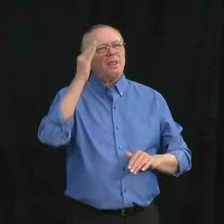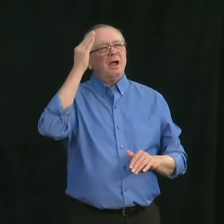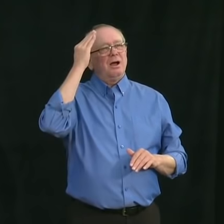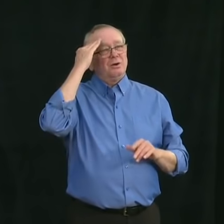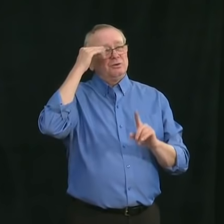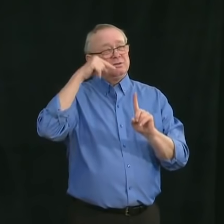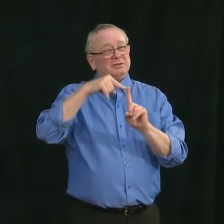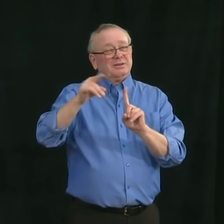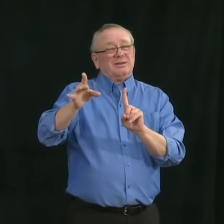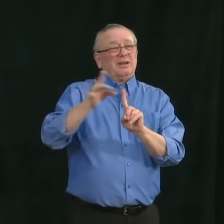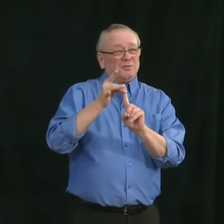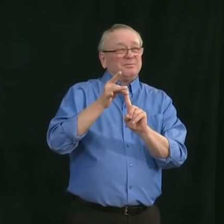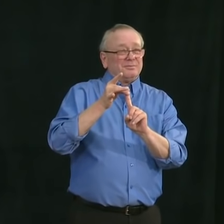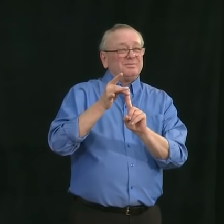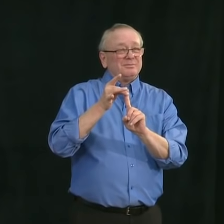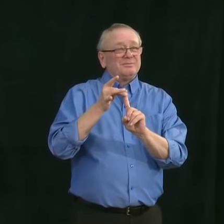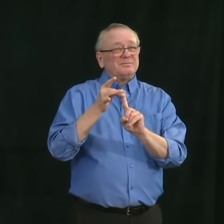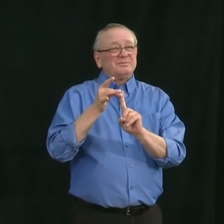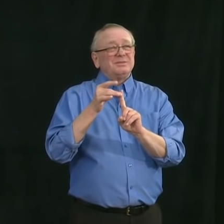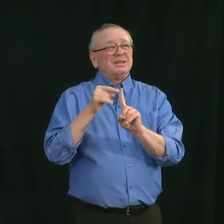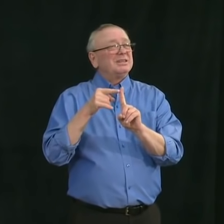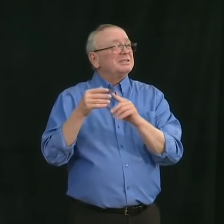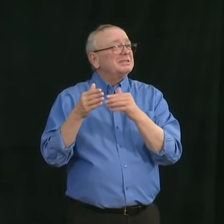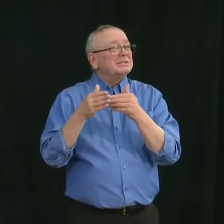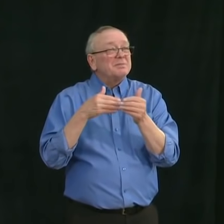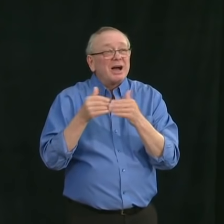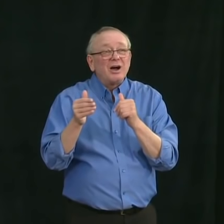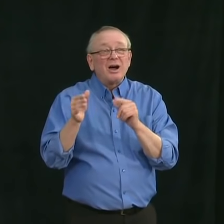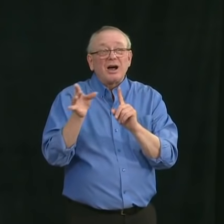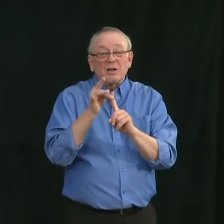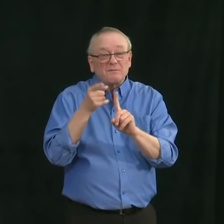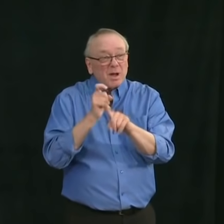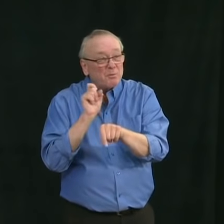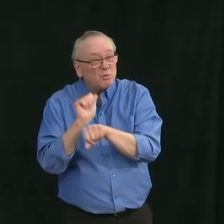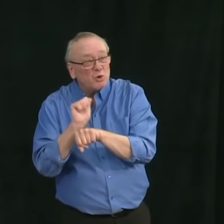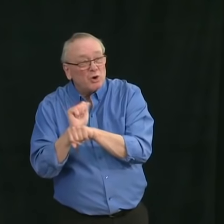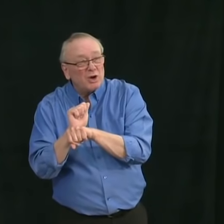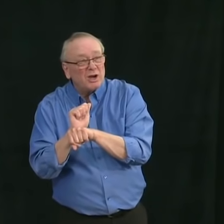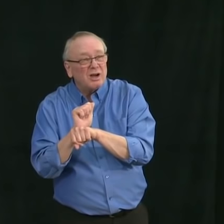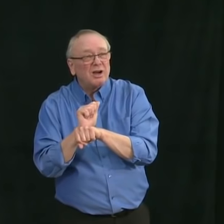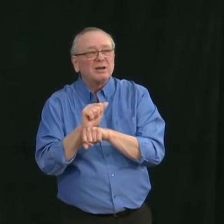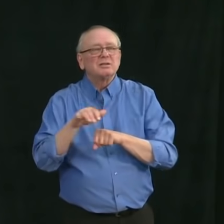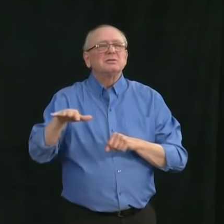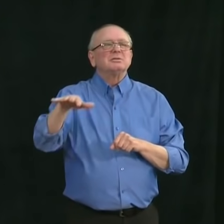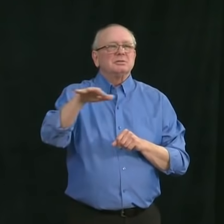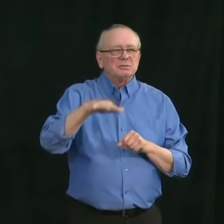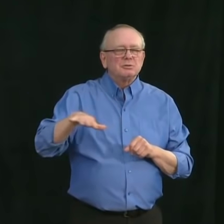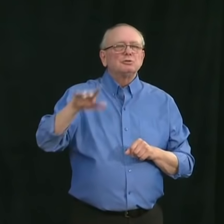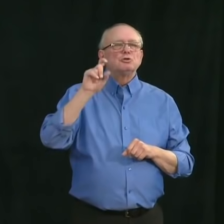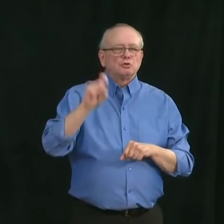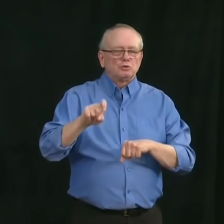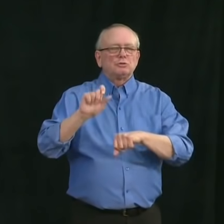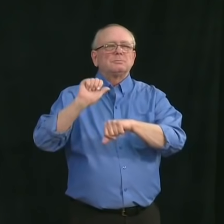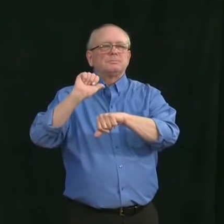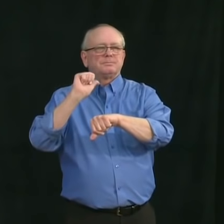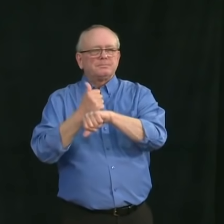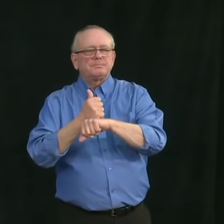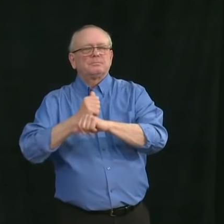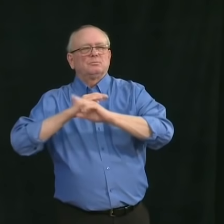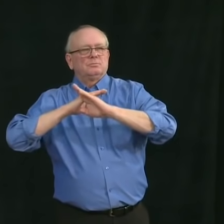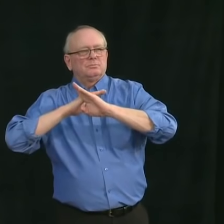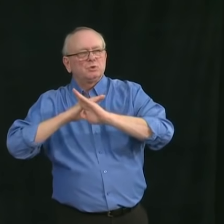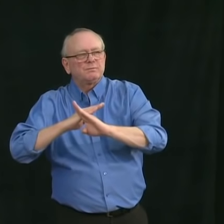individuals acquired it at work, every workplace that is open should be implementing precautions and should be using the